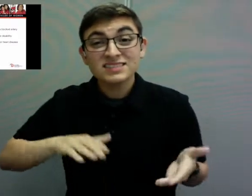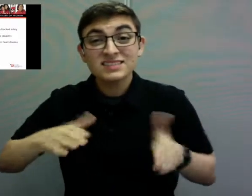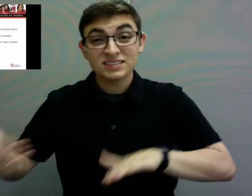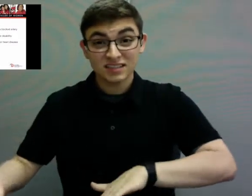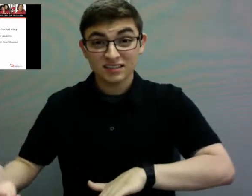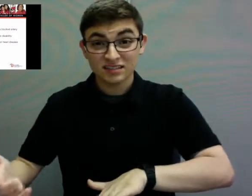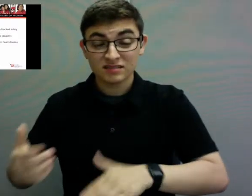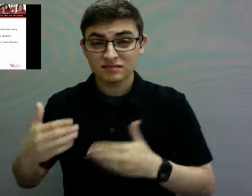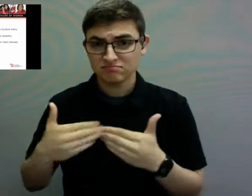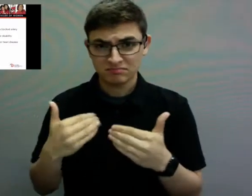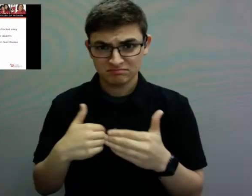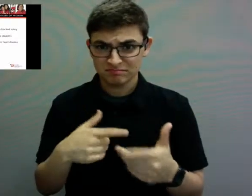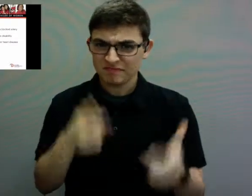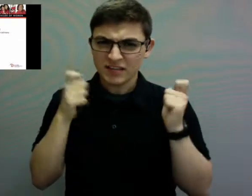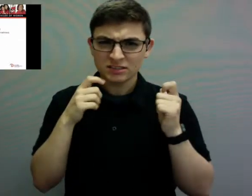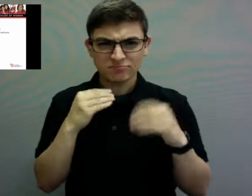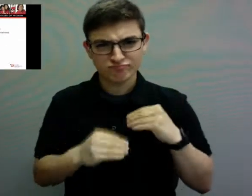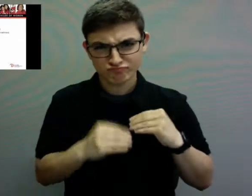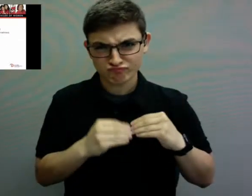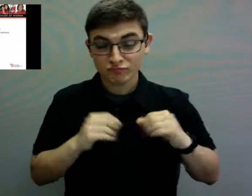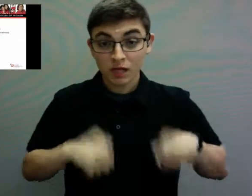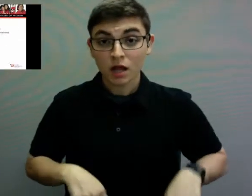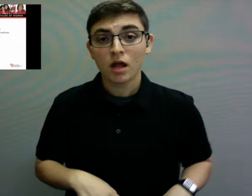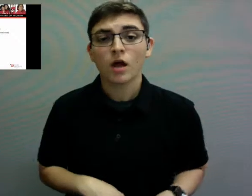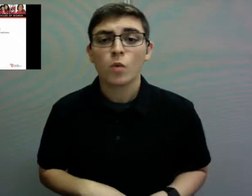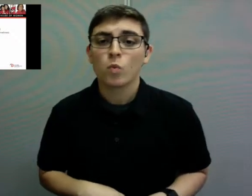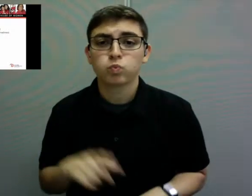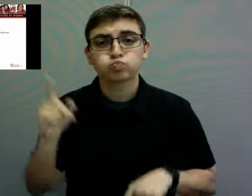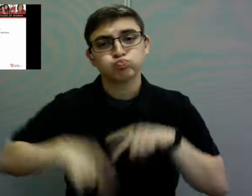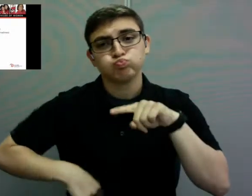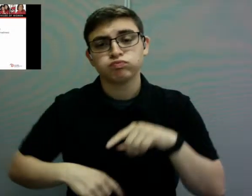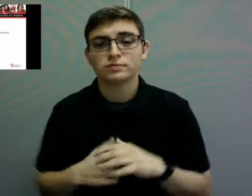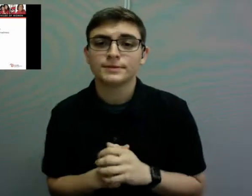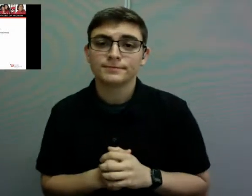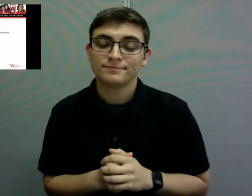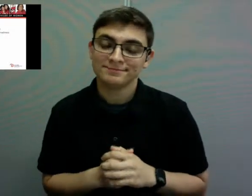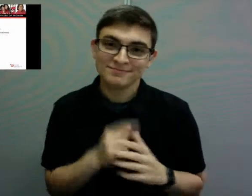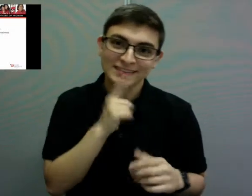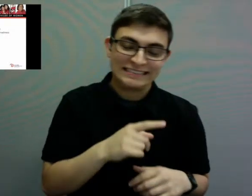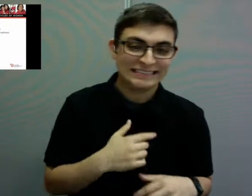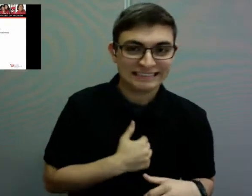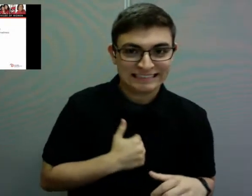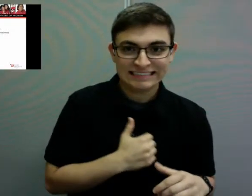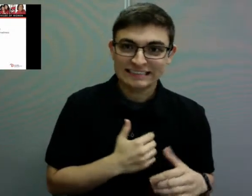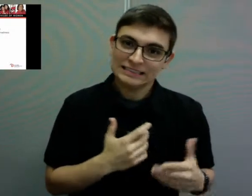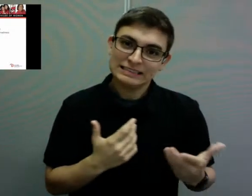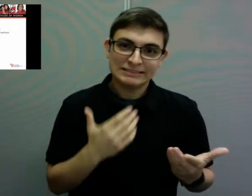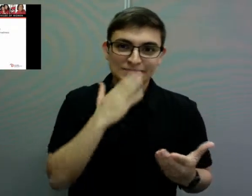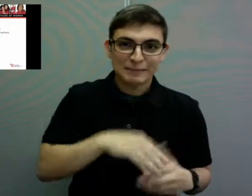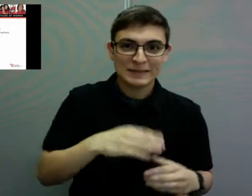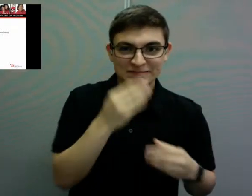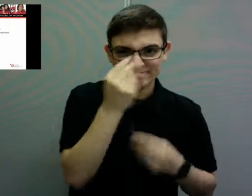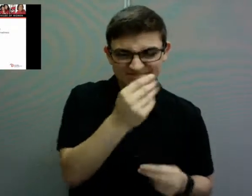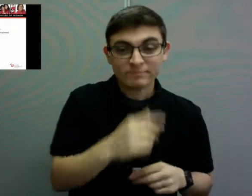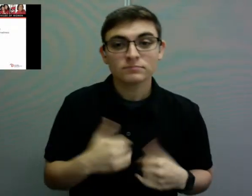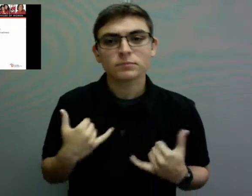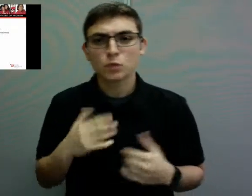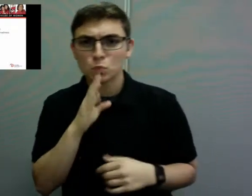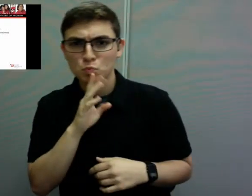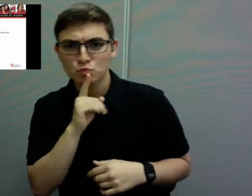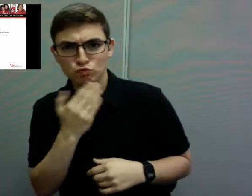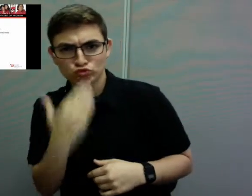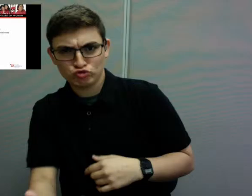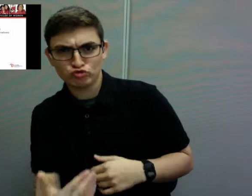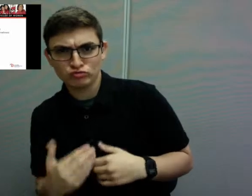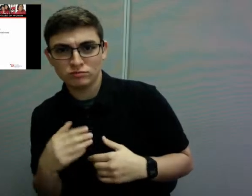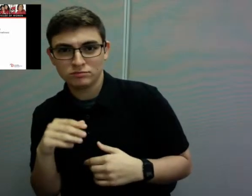quick fix for heart disease. There is some good news after all of that, you know, terrible news. There is